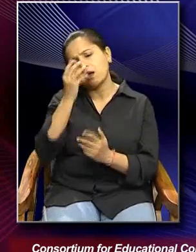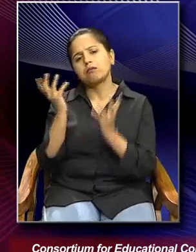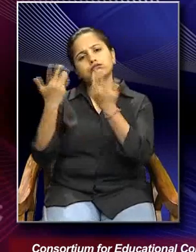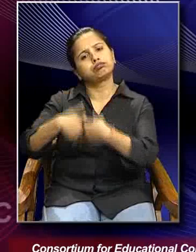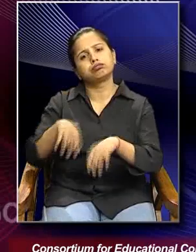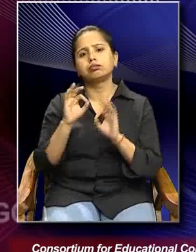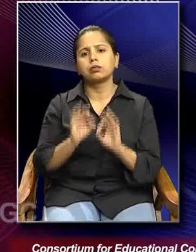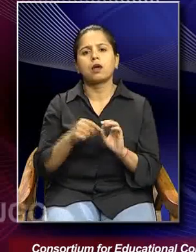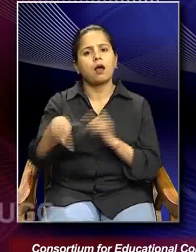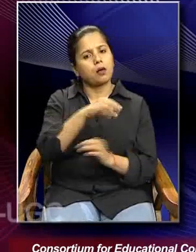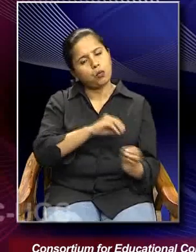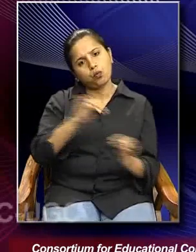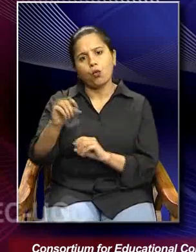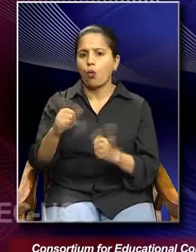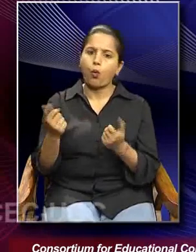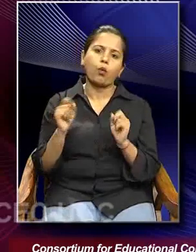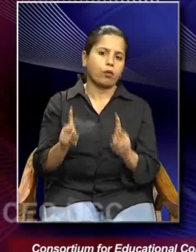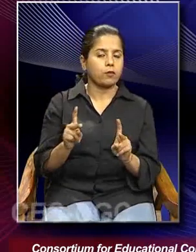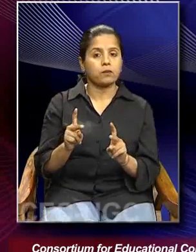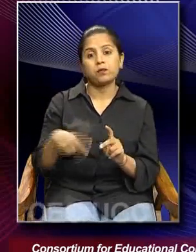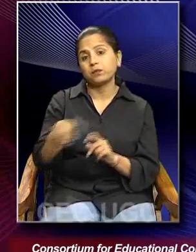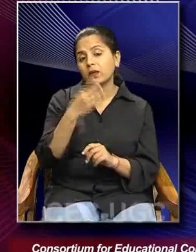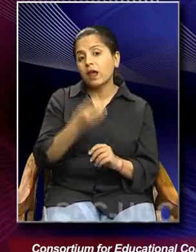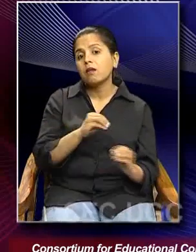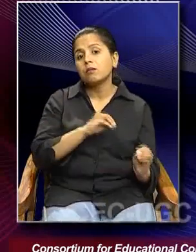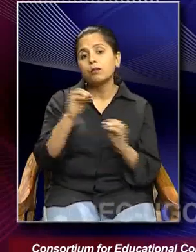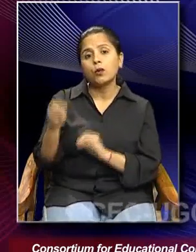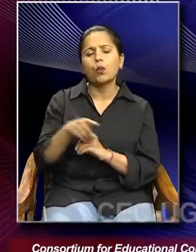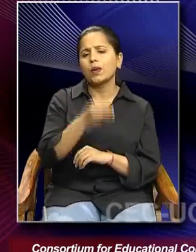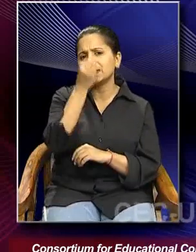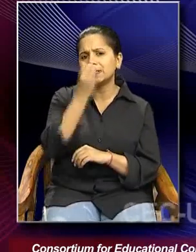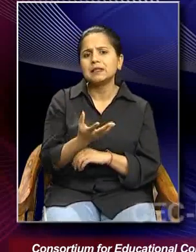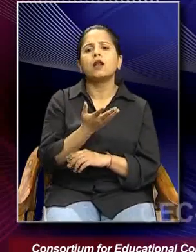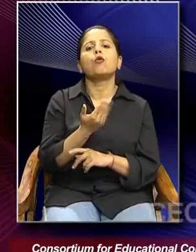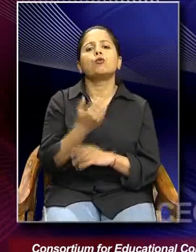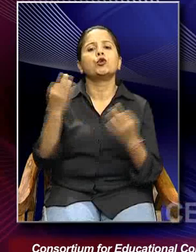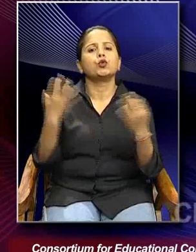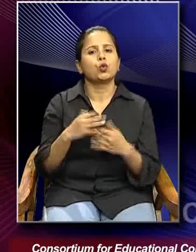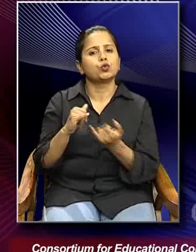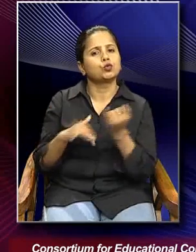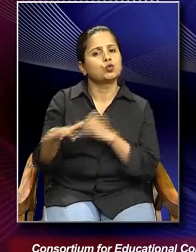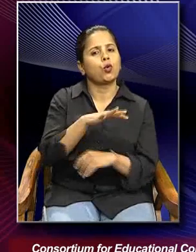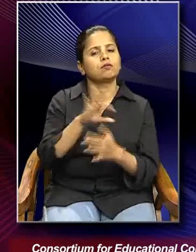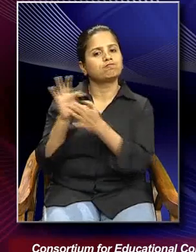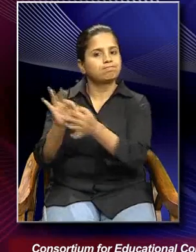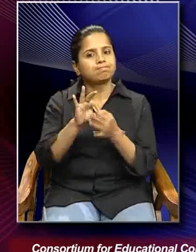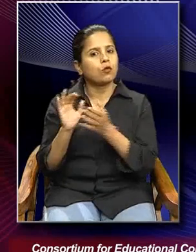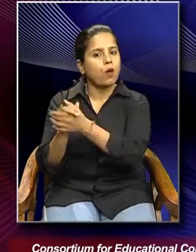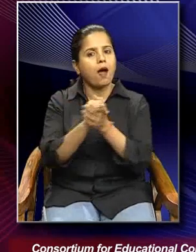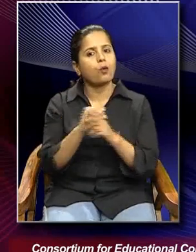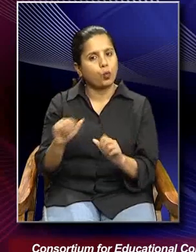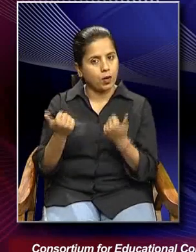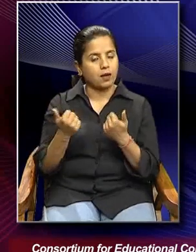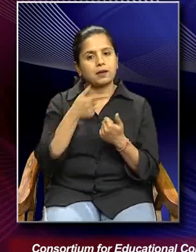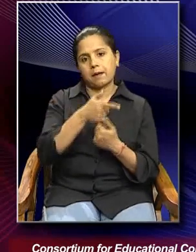easily assimilate in new context, who can easily make new social relationships. So they have a